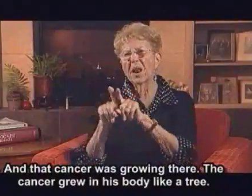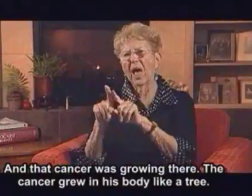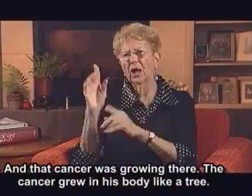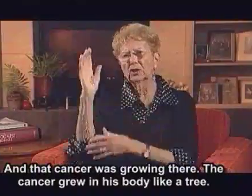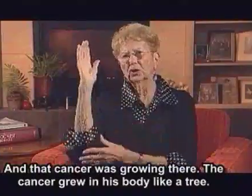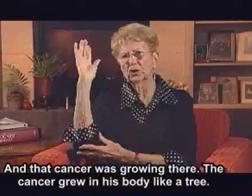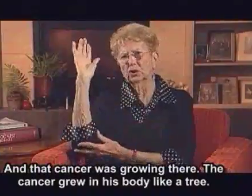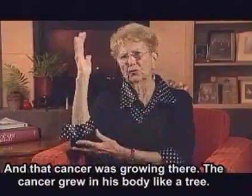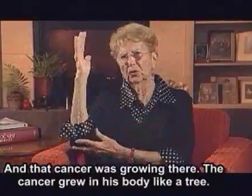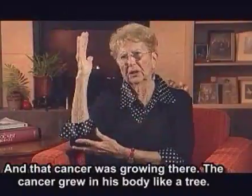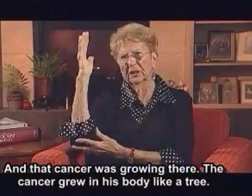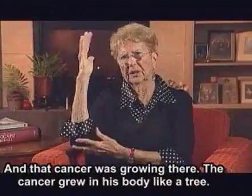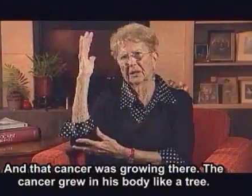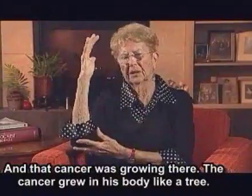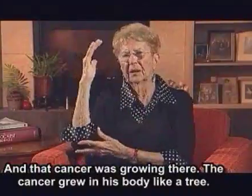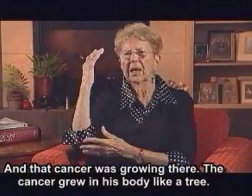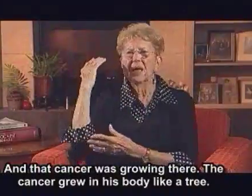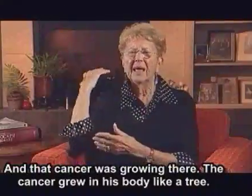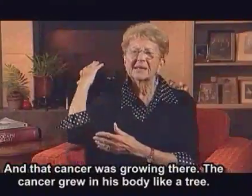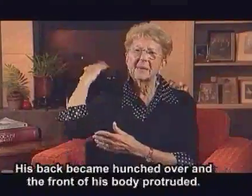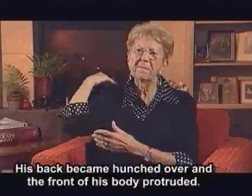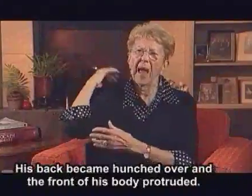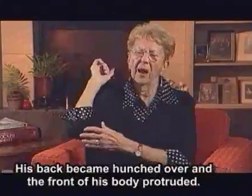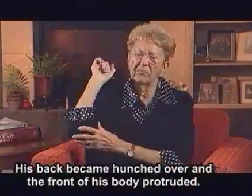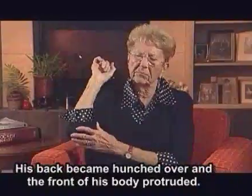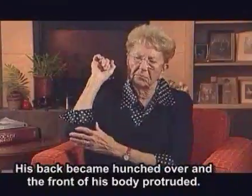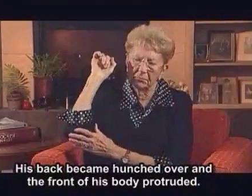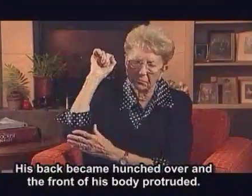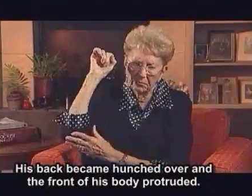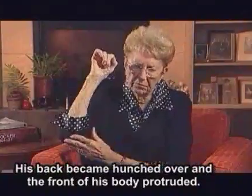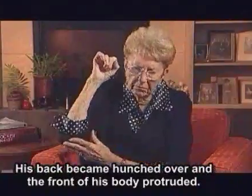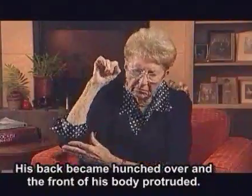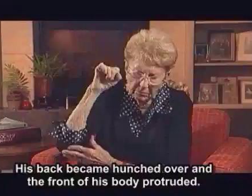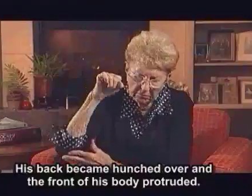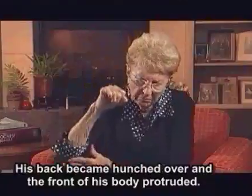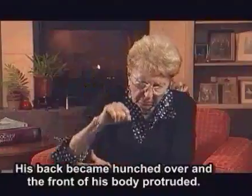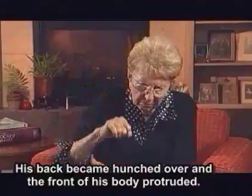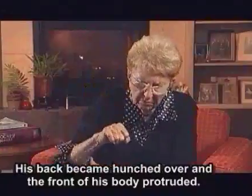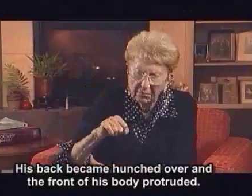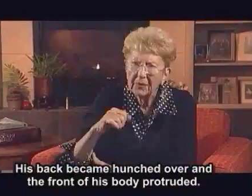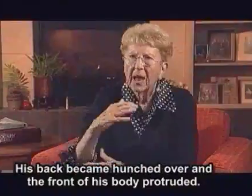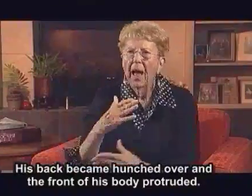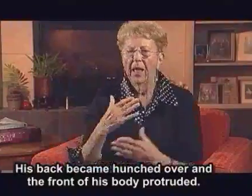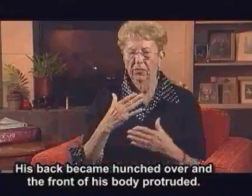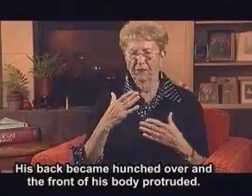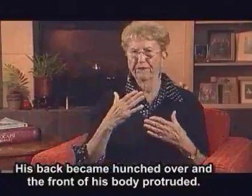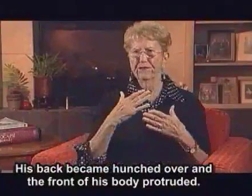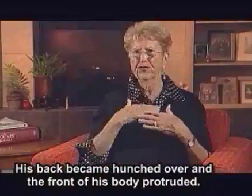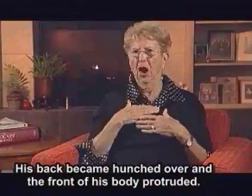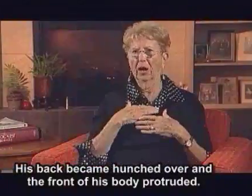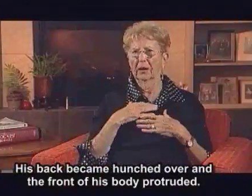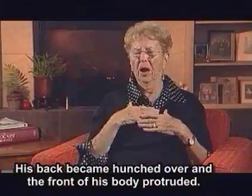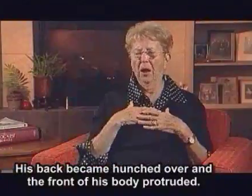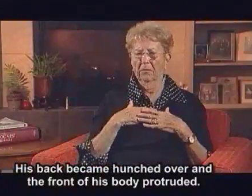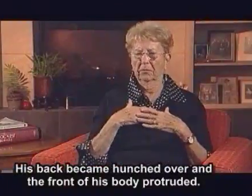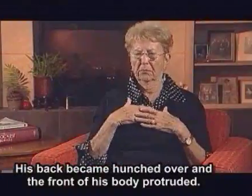The cancer grew in his body like a tree. His back became hunched over, and the front of his